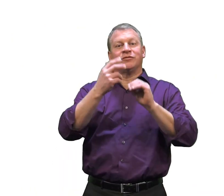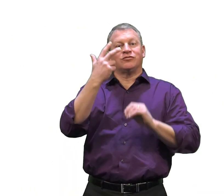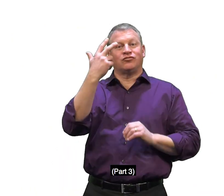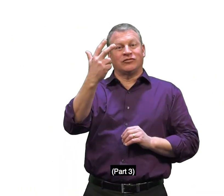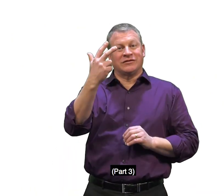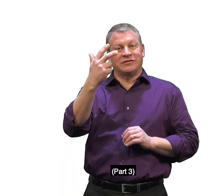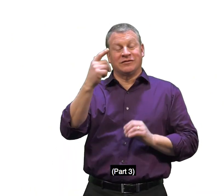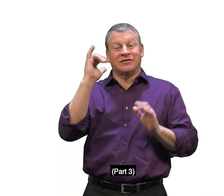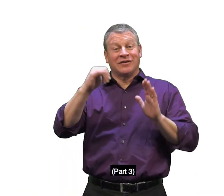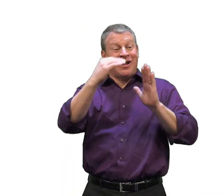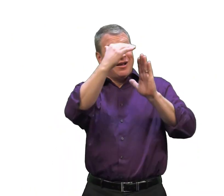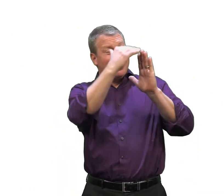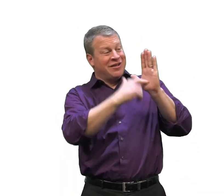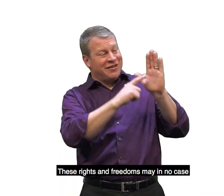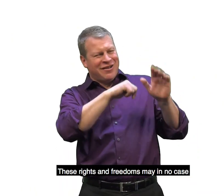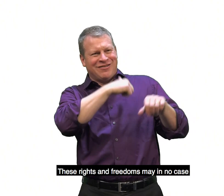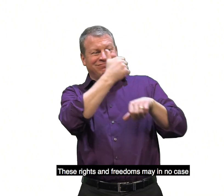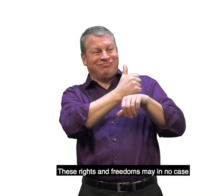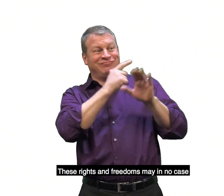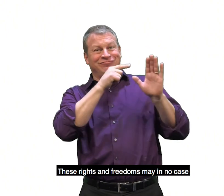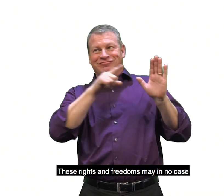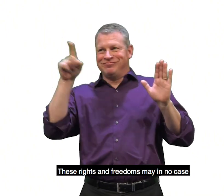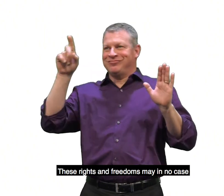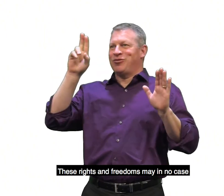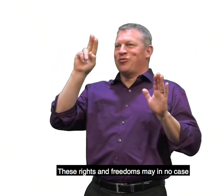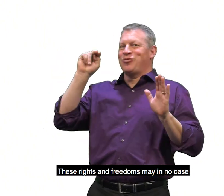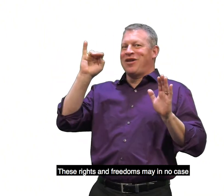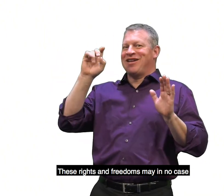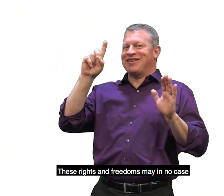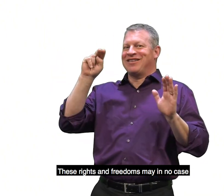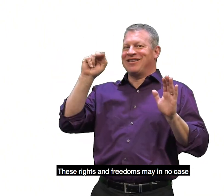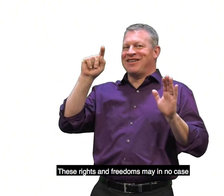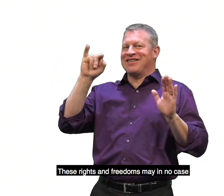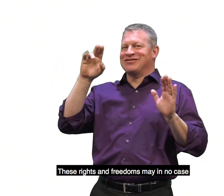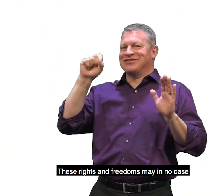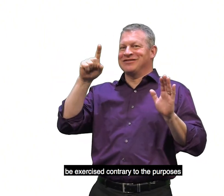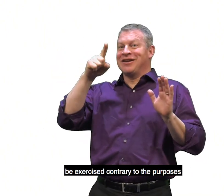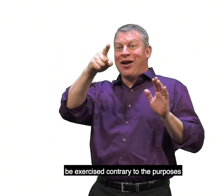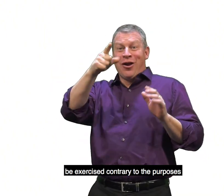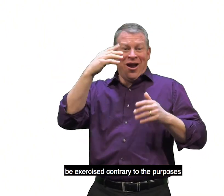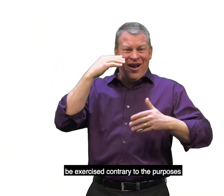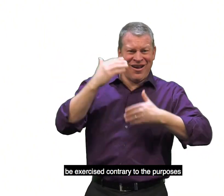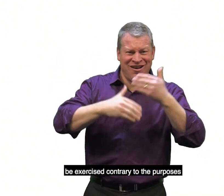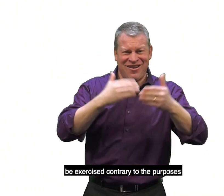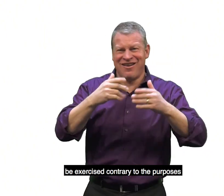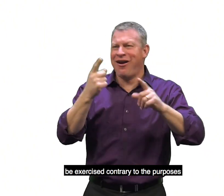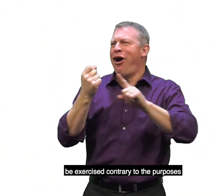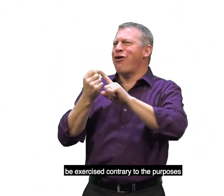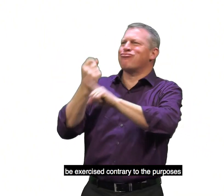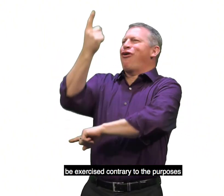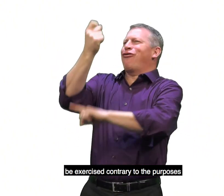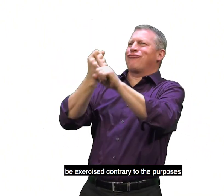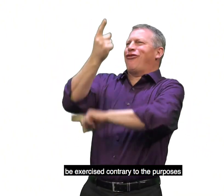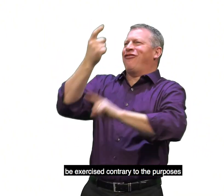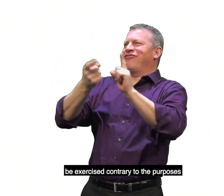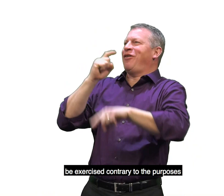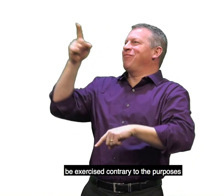Part 3. These rights and freedoms may in no case be exercised contrary to the purposes